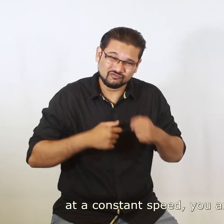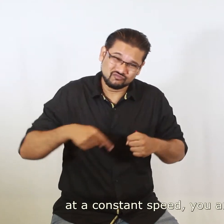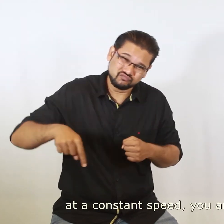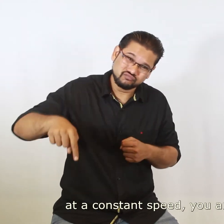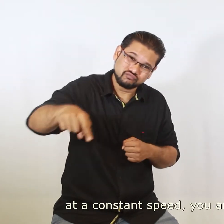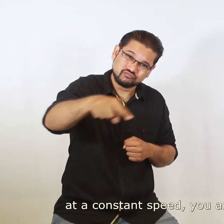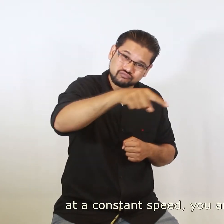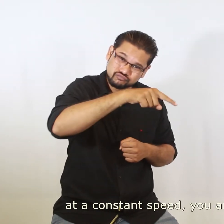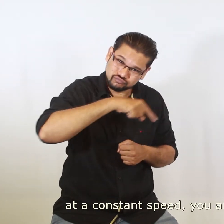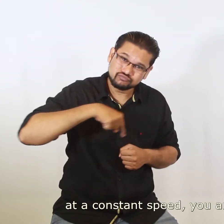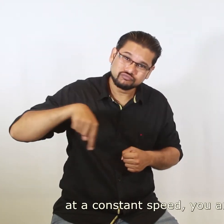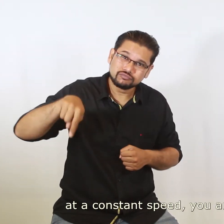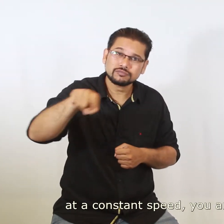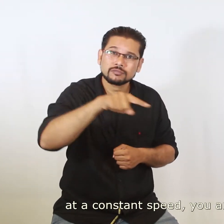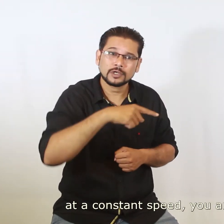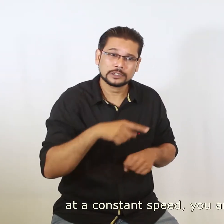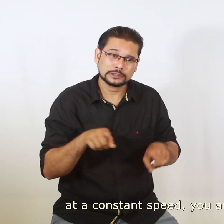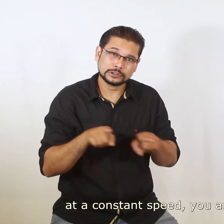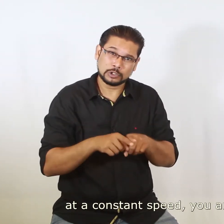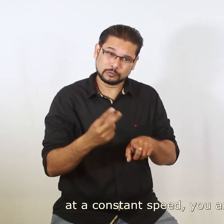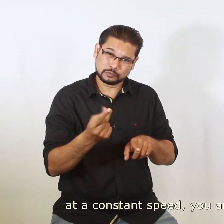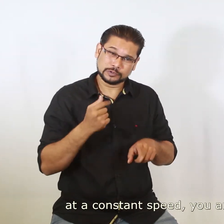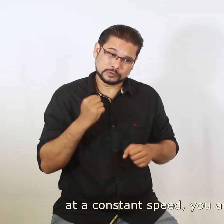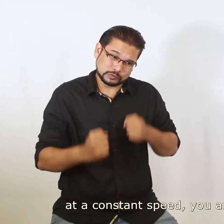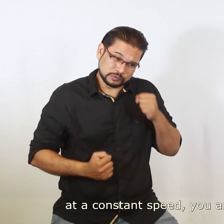at a constant speed, you are accelerating.